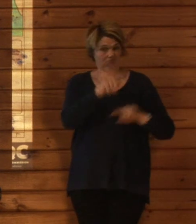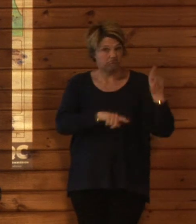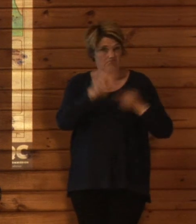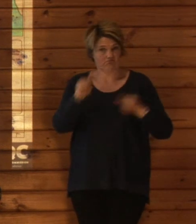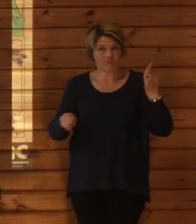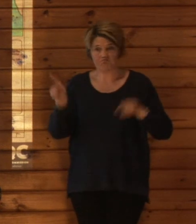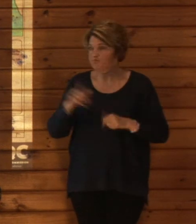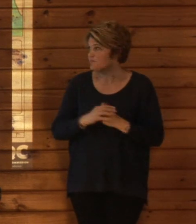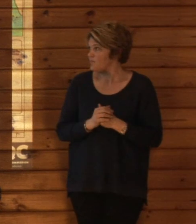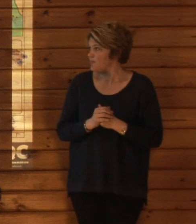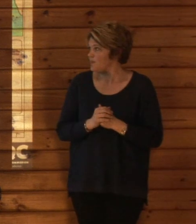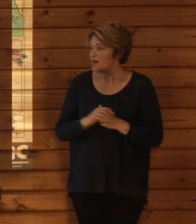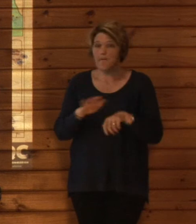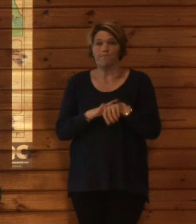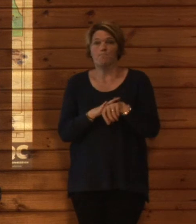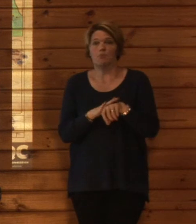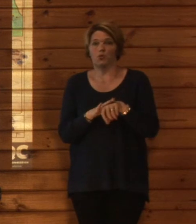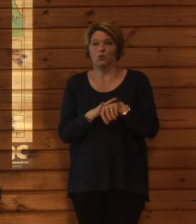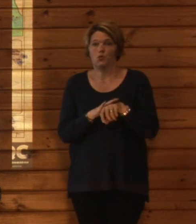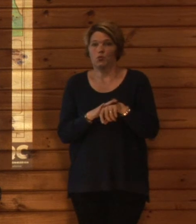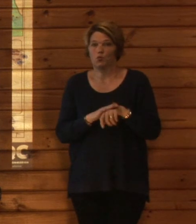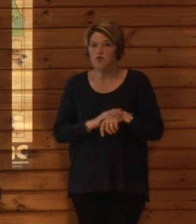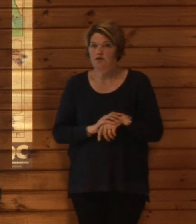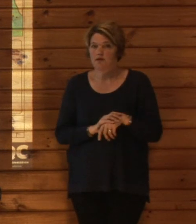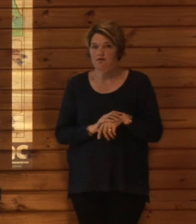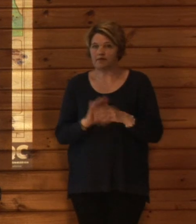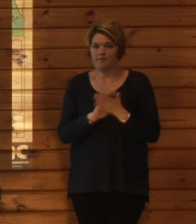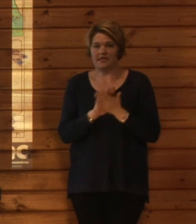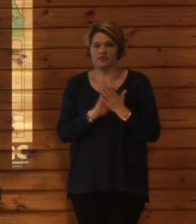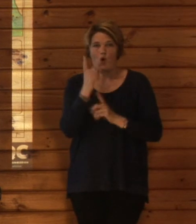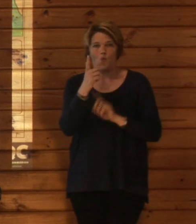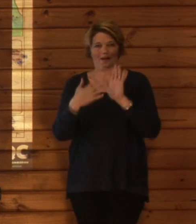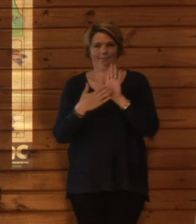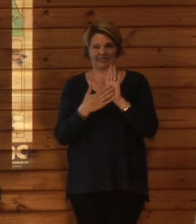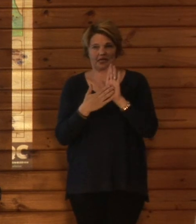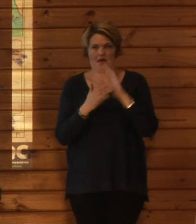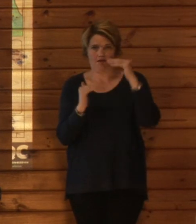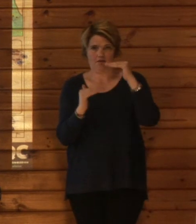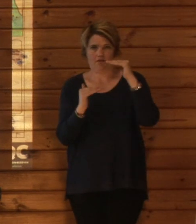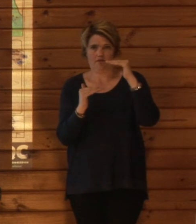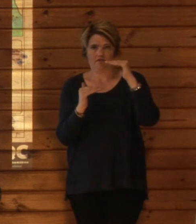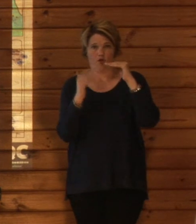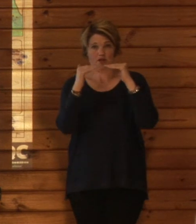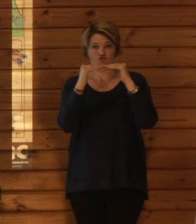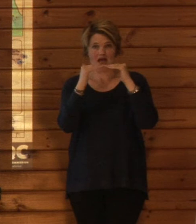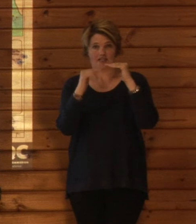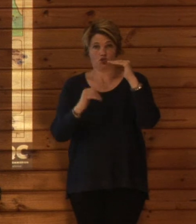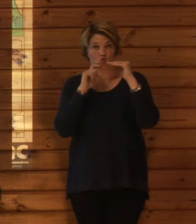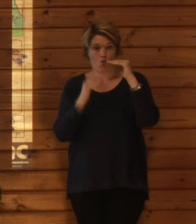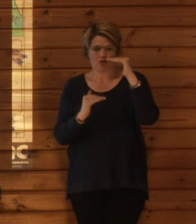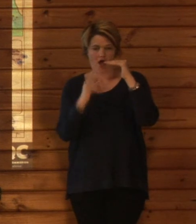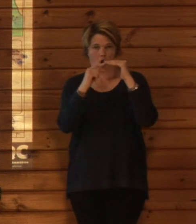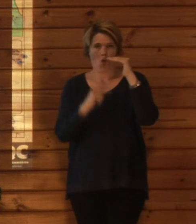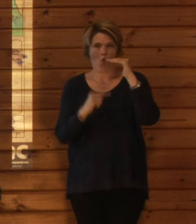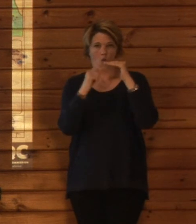is down to 1 metre groundwater levels, to 2 metres, to 3 metres. So